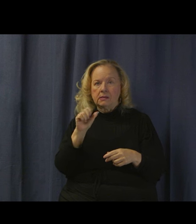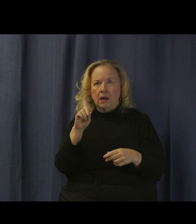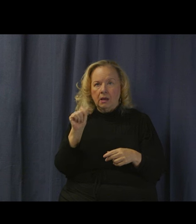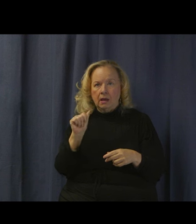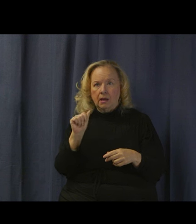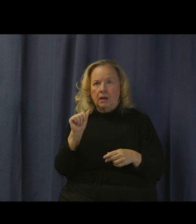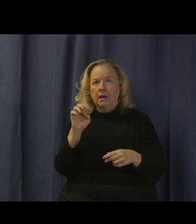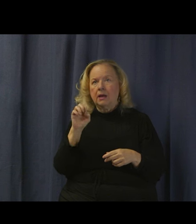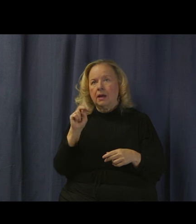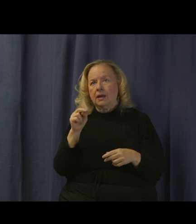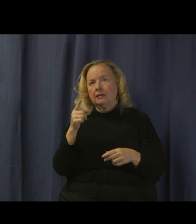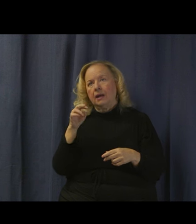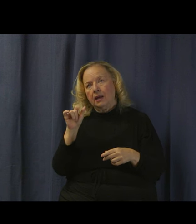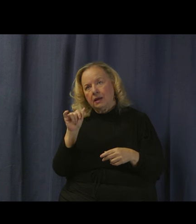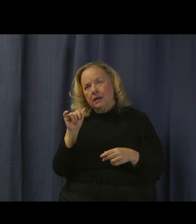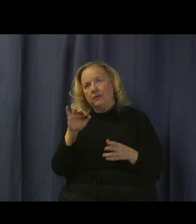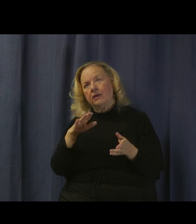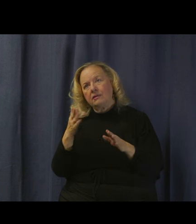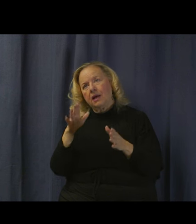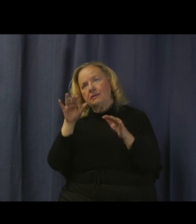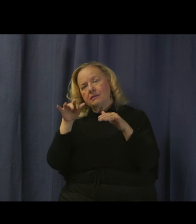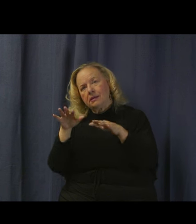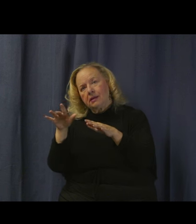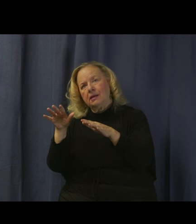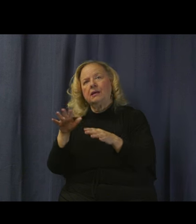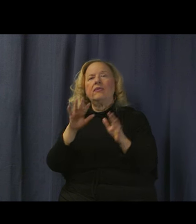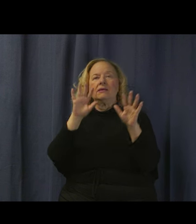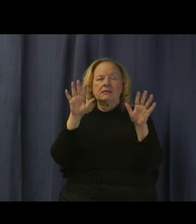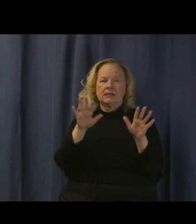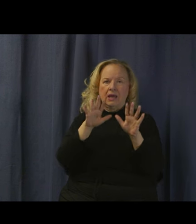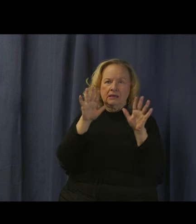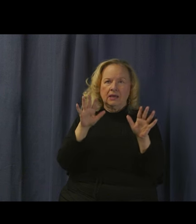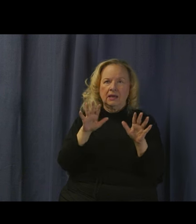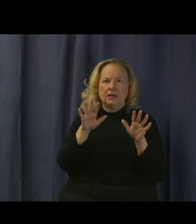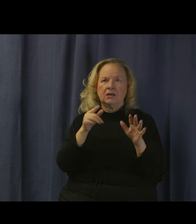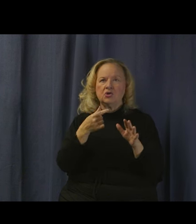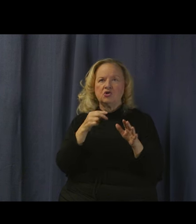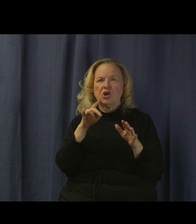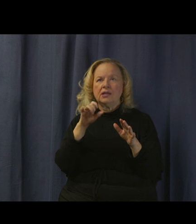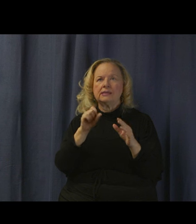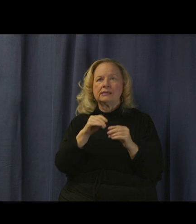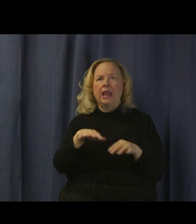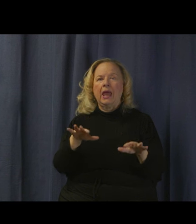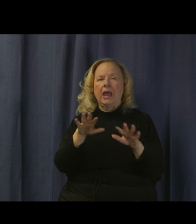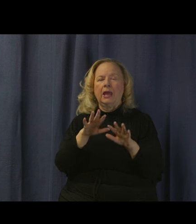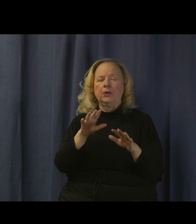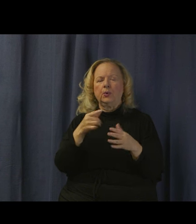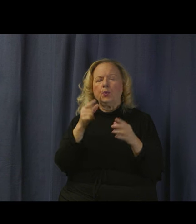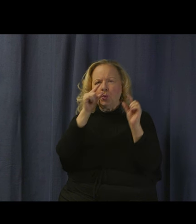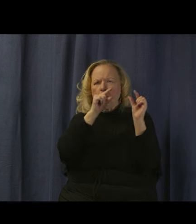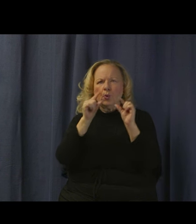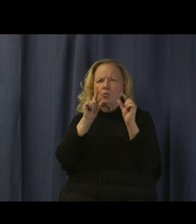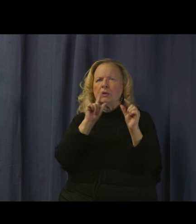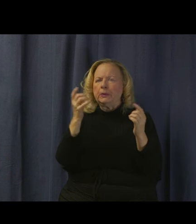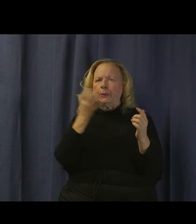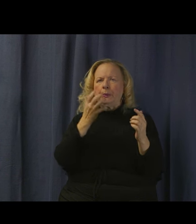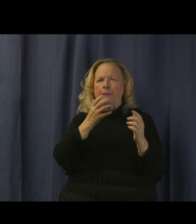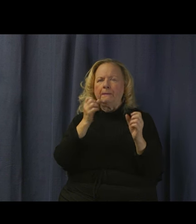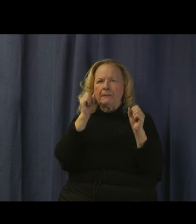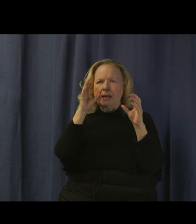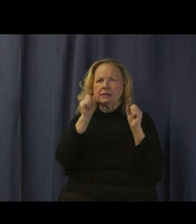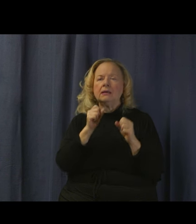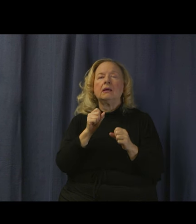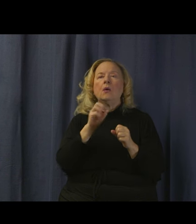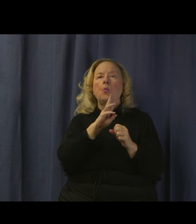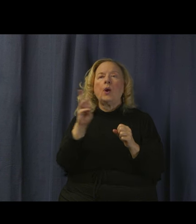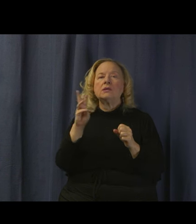Sea. And then Sunday, we're going to go to Genesis land. You can Google that. It's really incredible. The Western Wall, we'll go to the tunnels